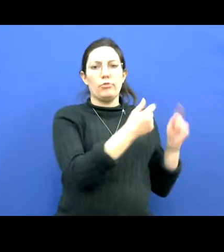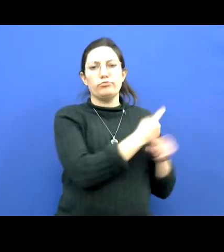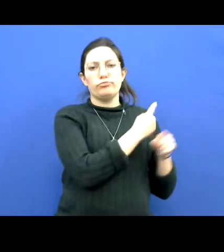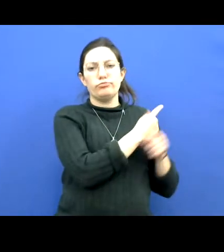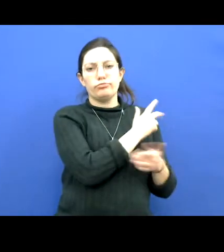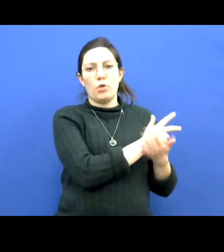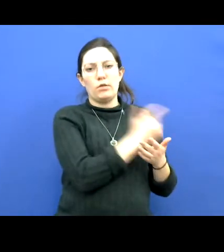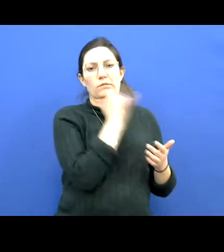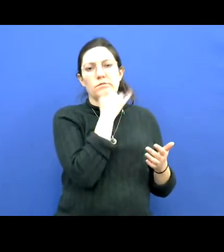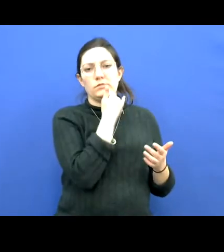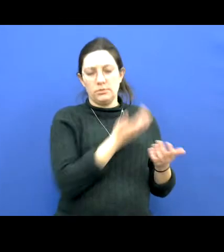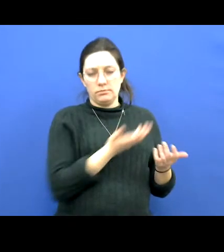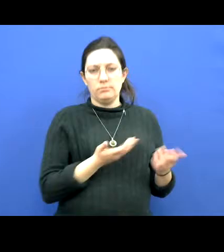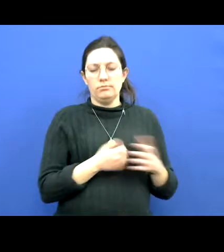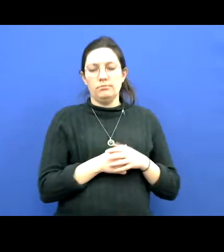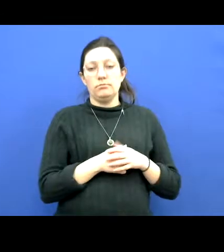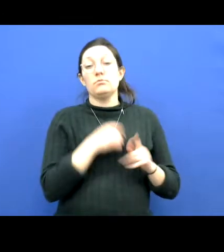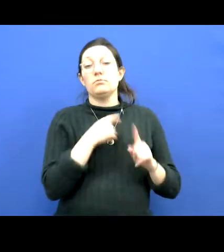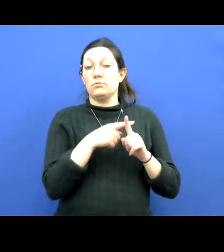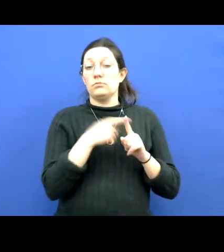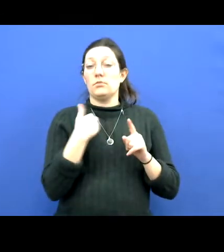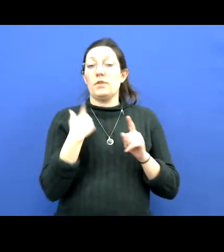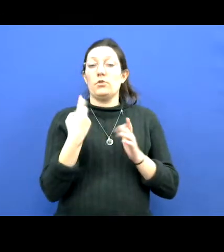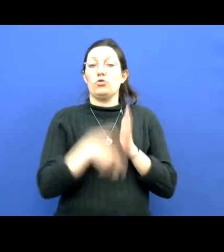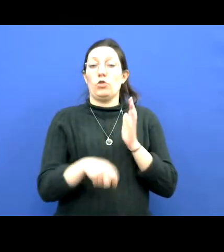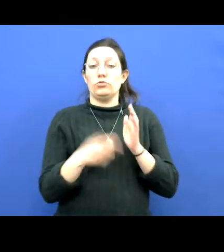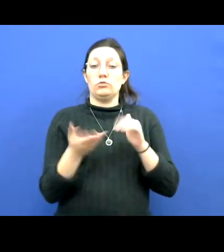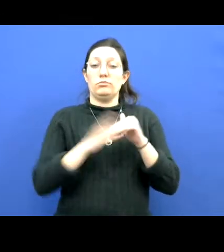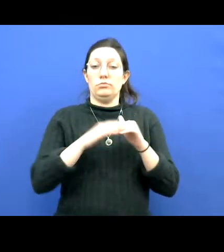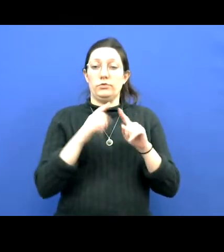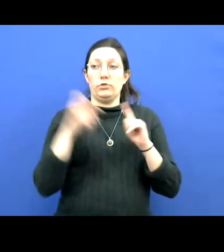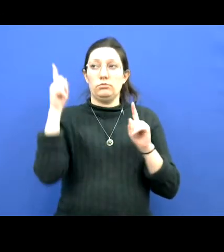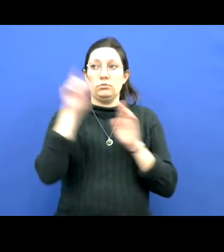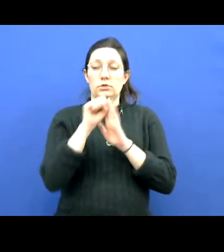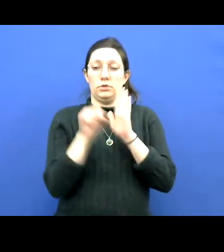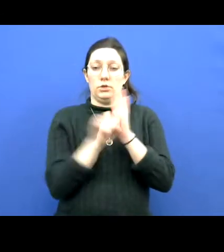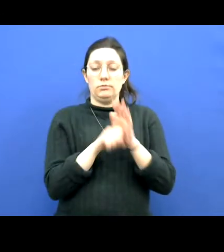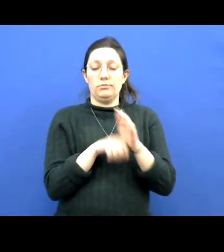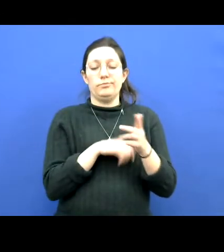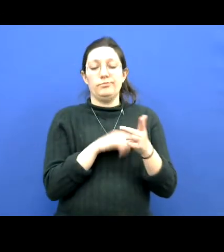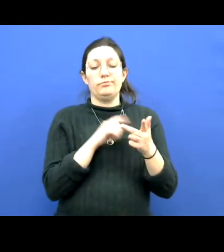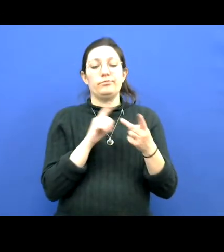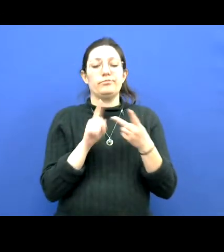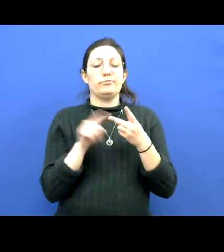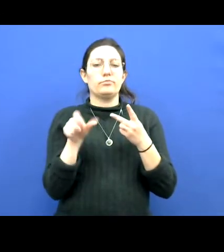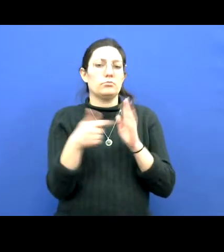from the state. Parking in a fire lane